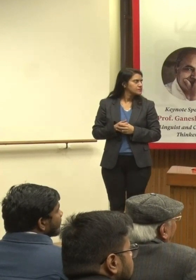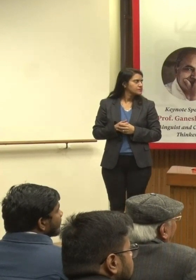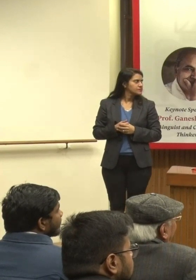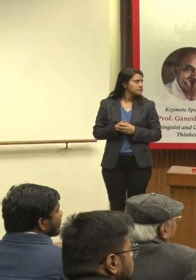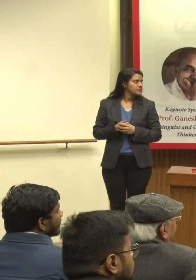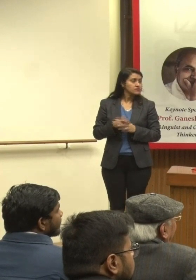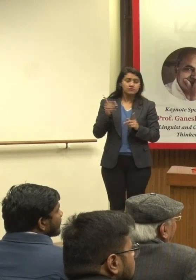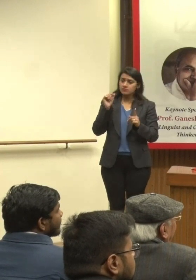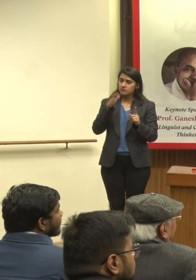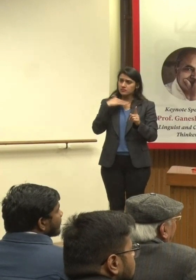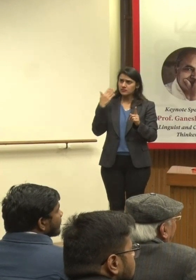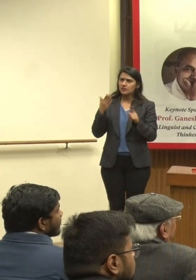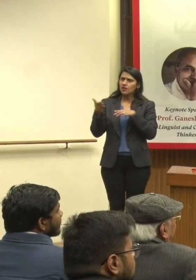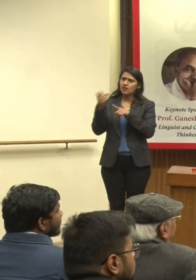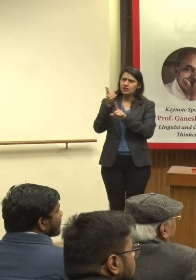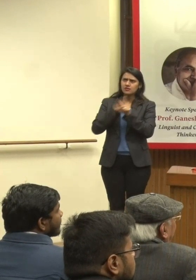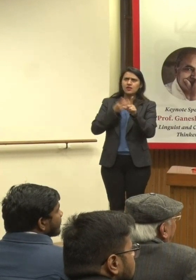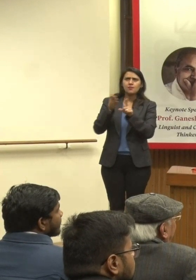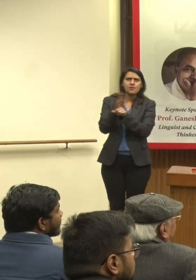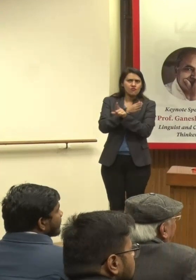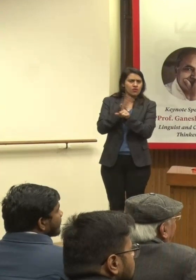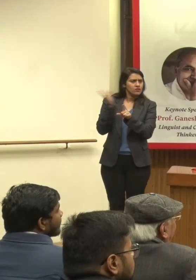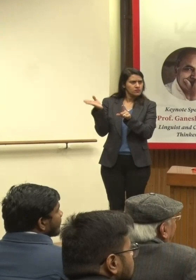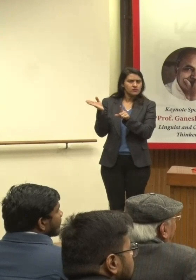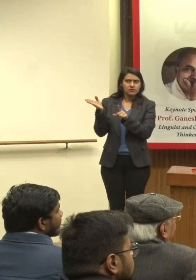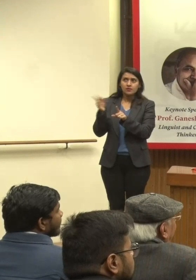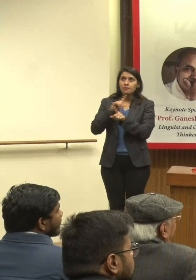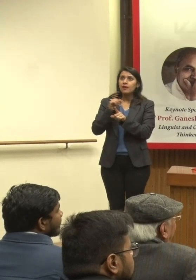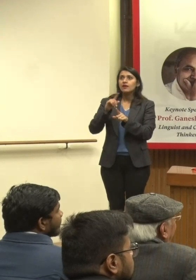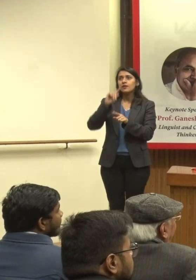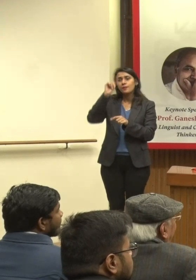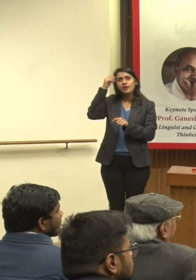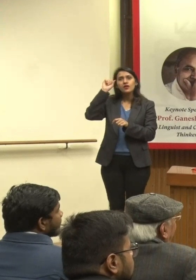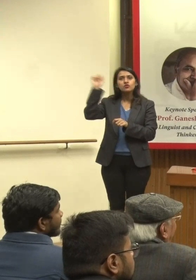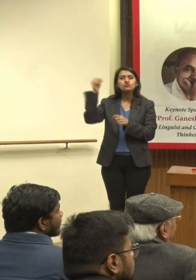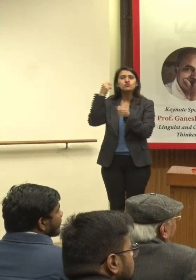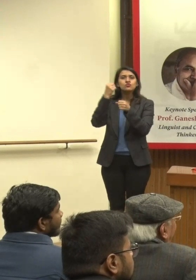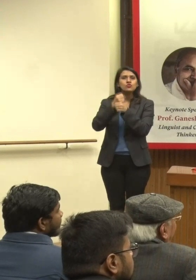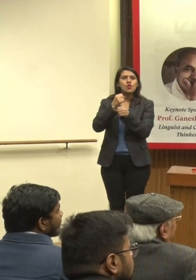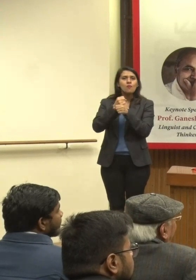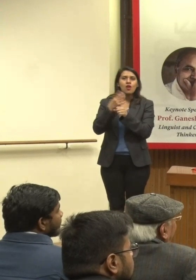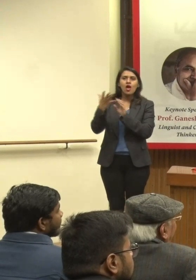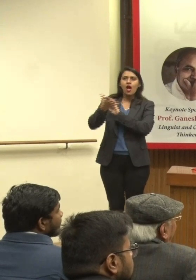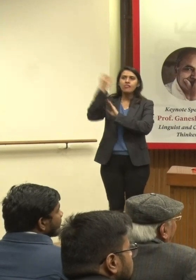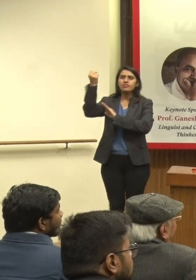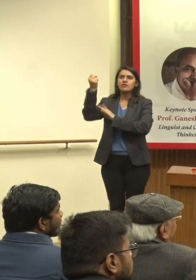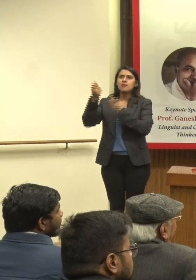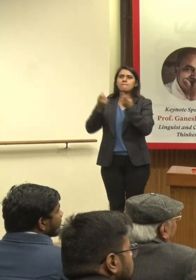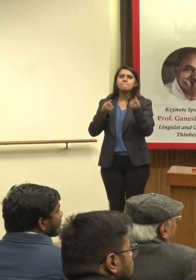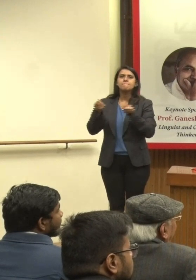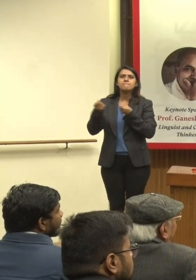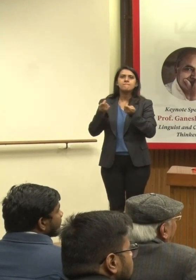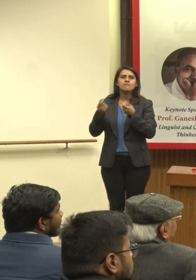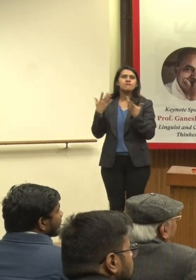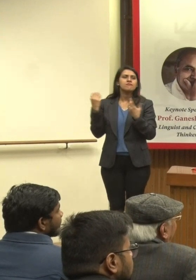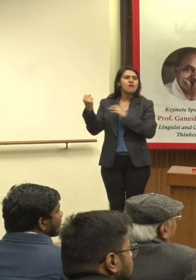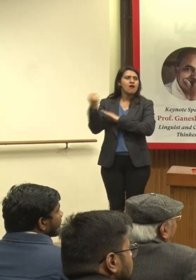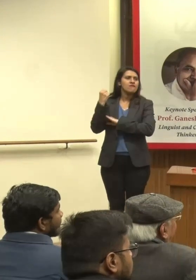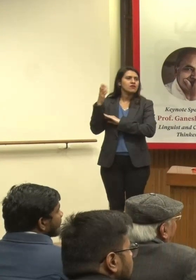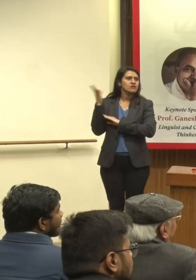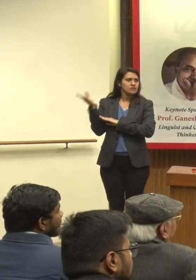He had died, but when the British government took hold of the power, his list